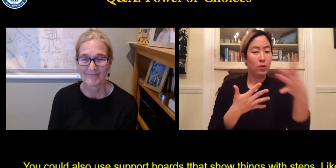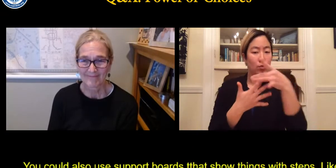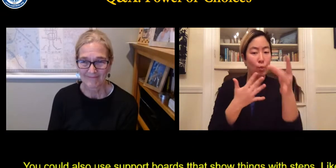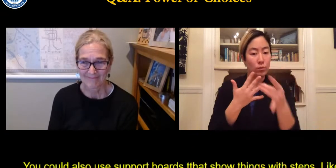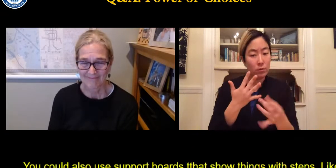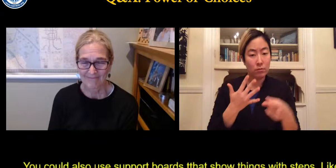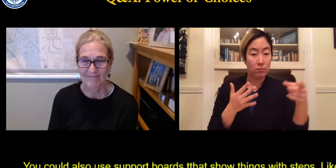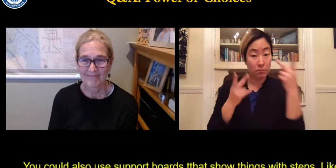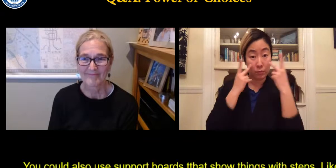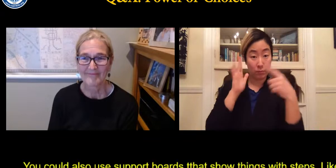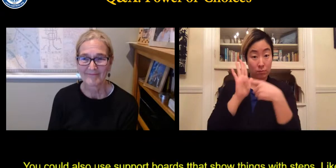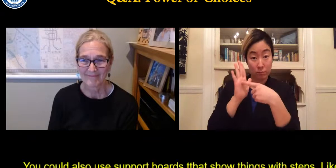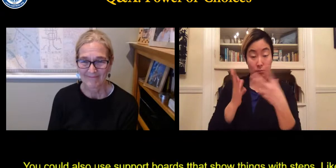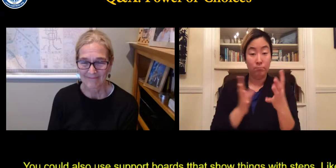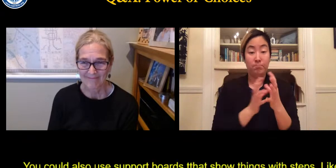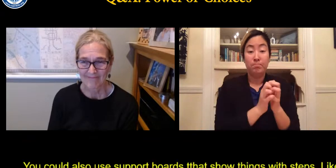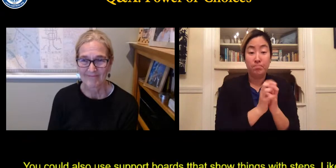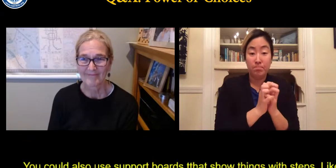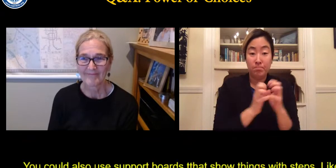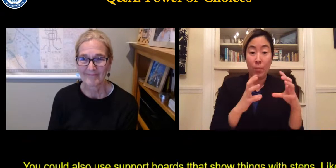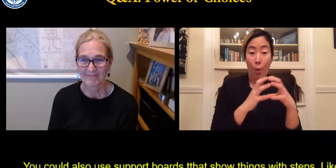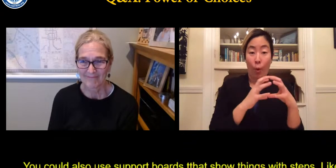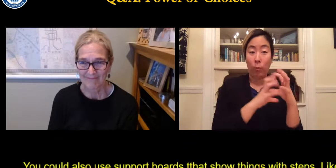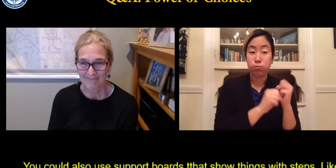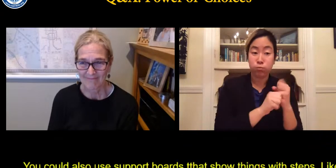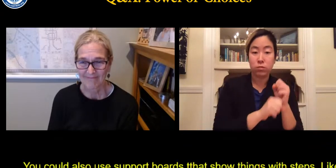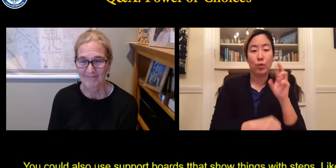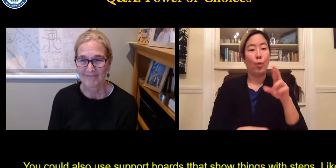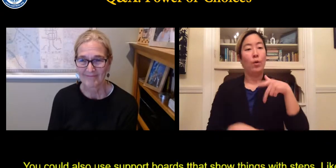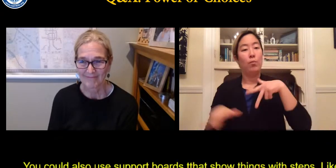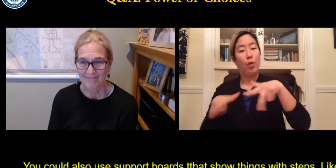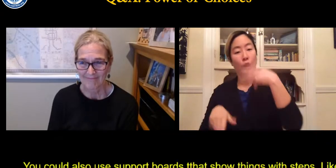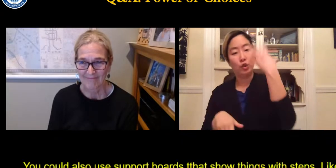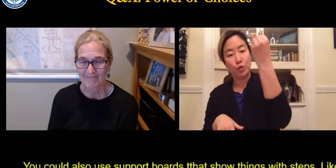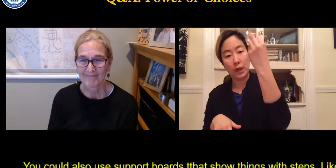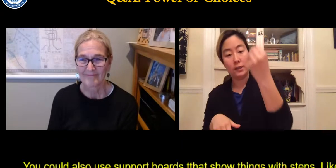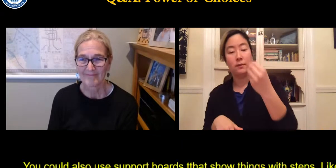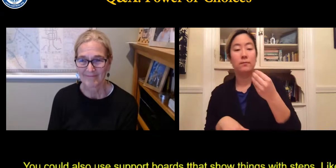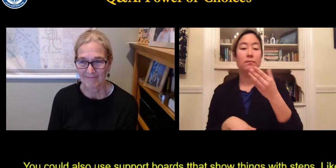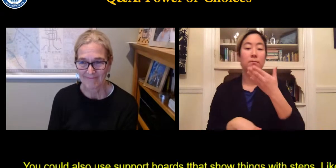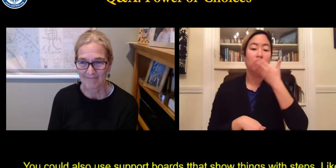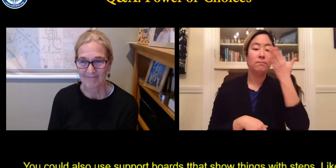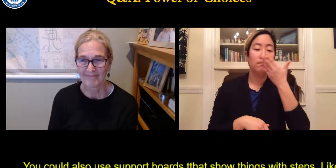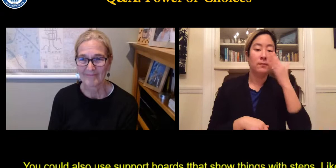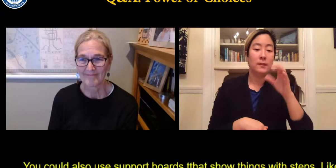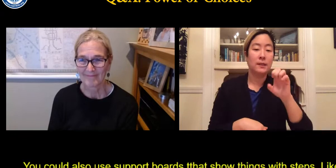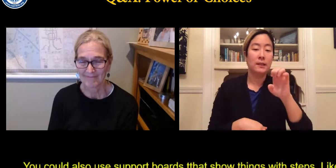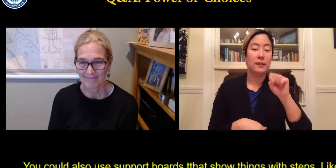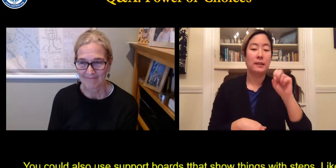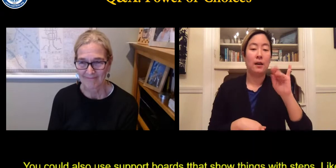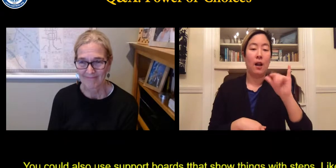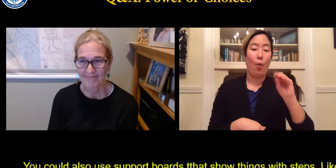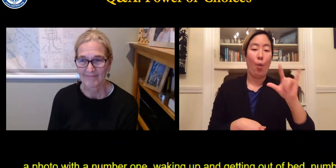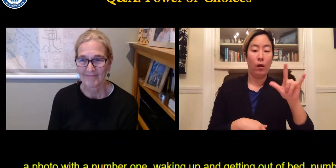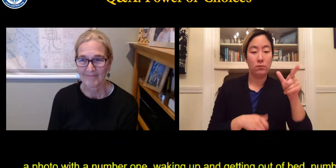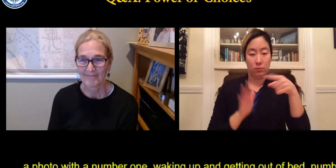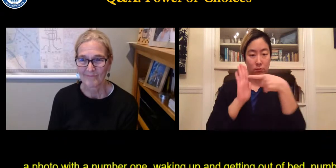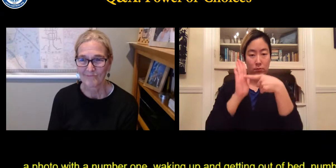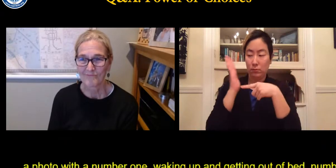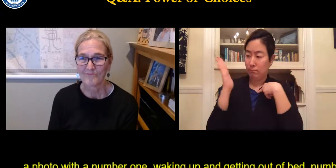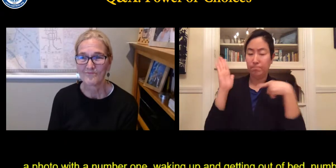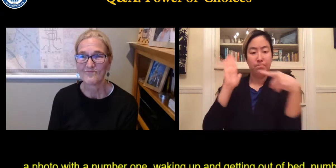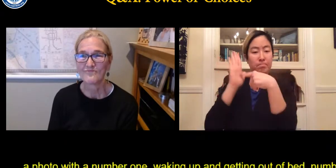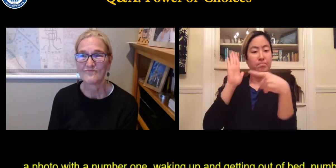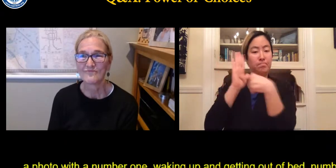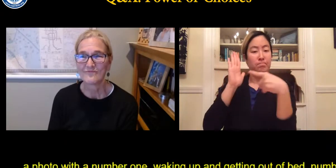that just have emotions and have a whole range of emotions, and a person can choose, because it's visual, what they are feeling. And then there are also those